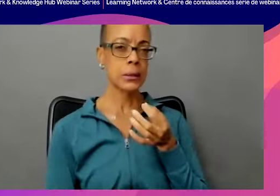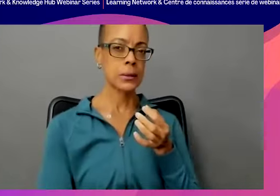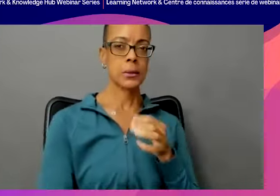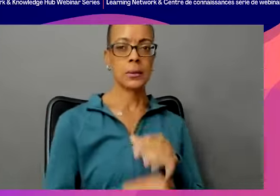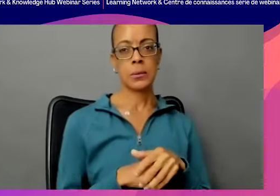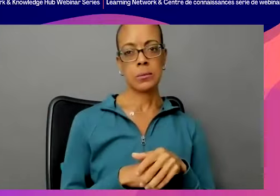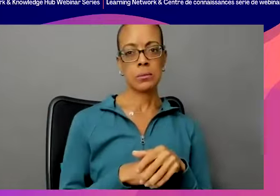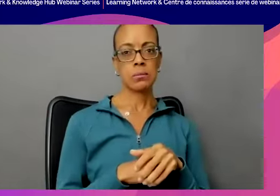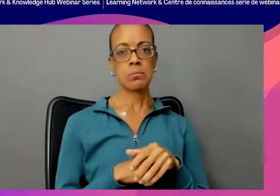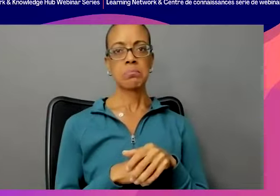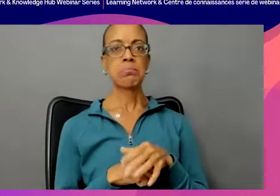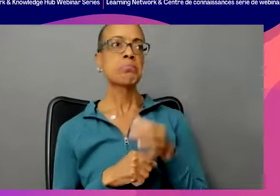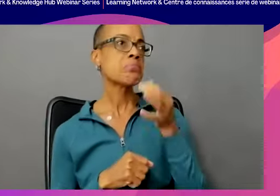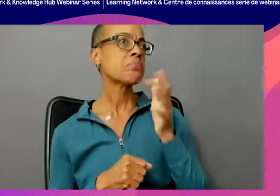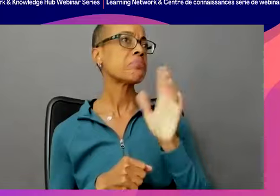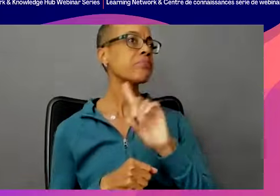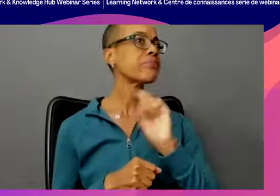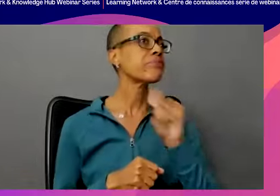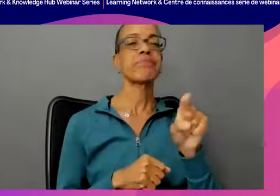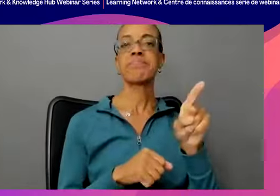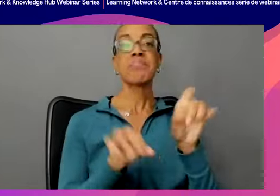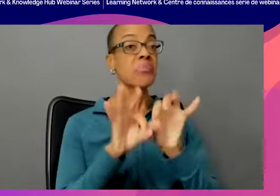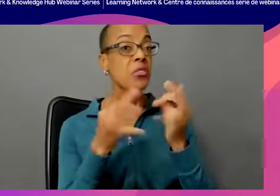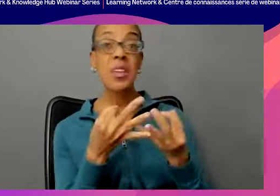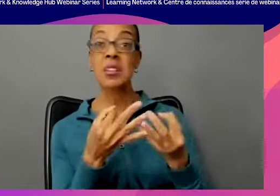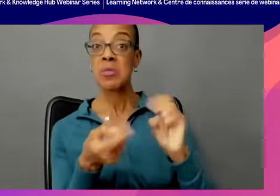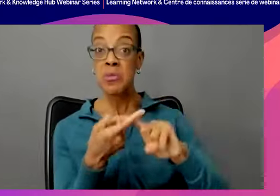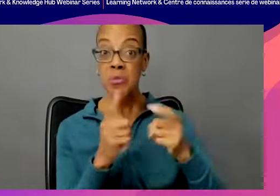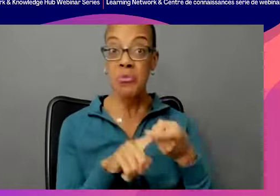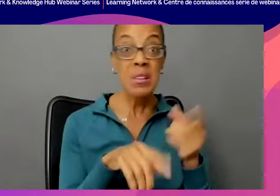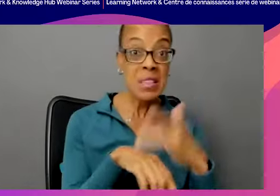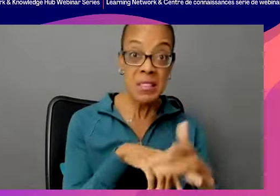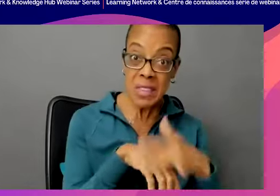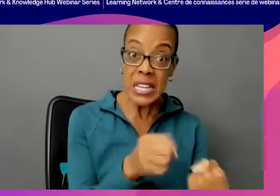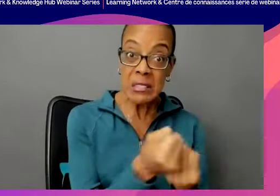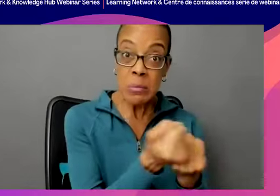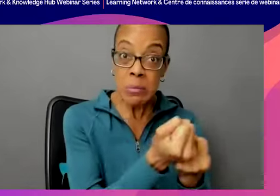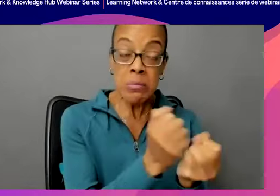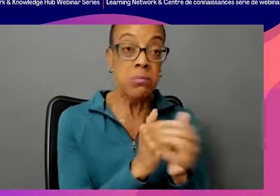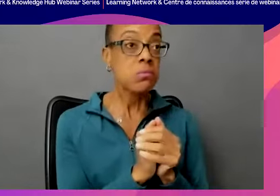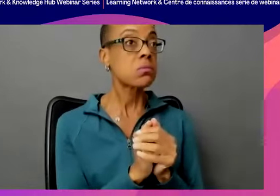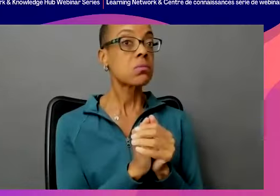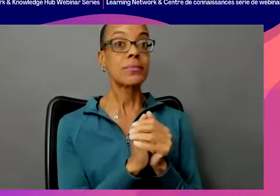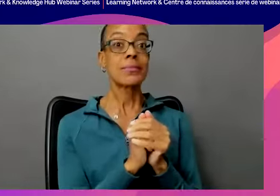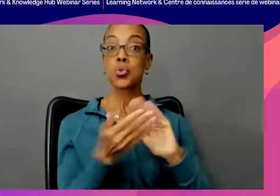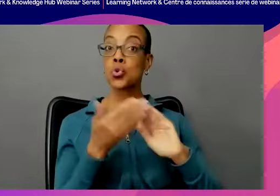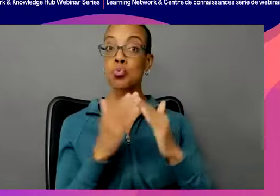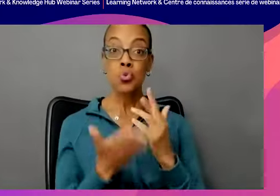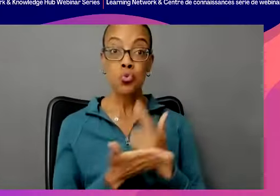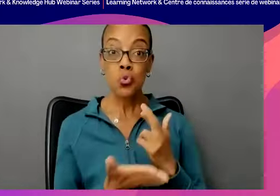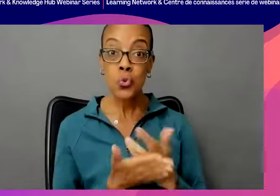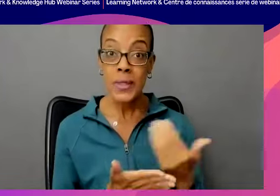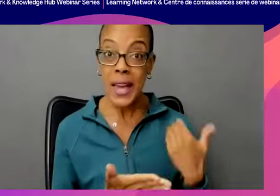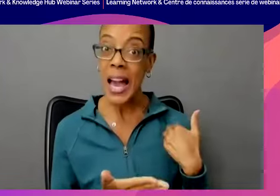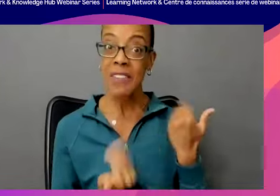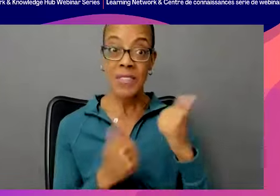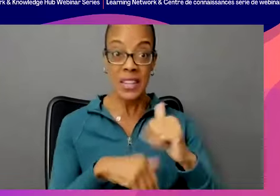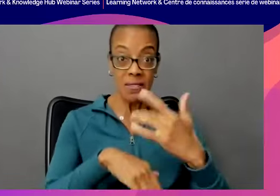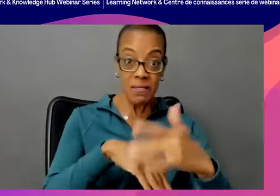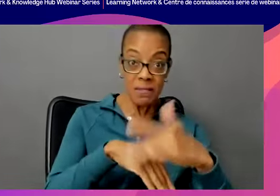some families, friends that could be available to support her? What community resources that is she connected to